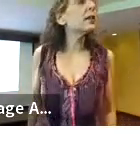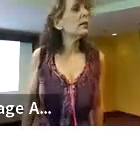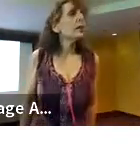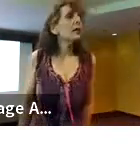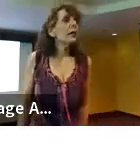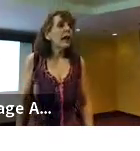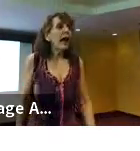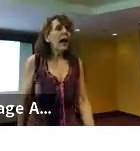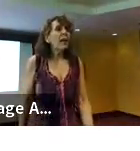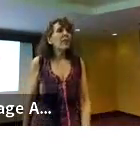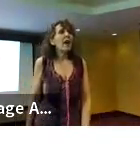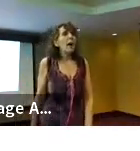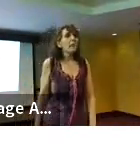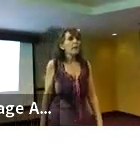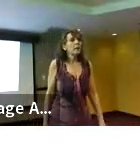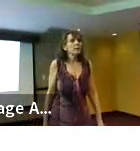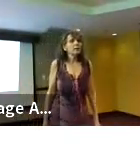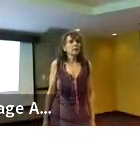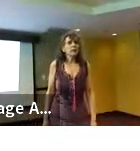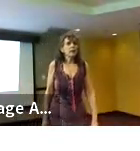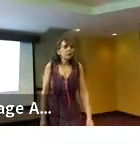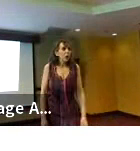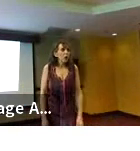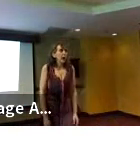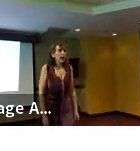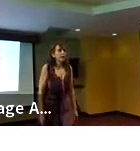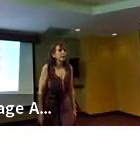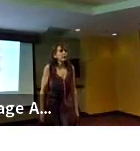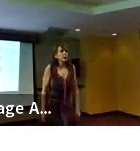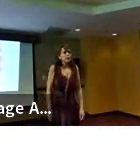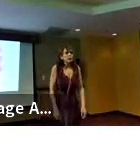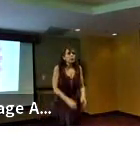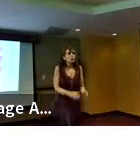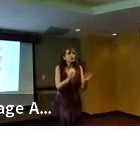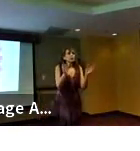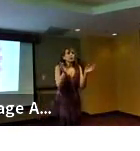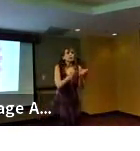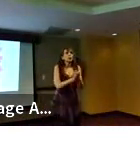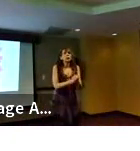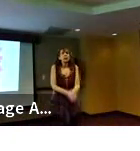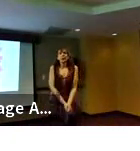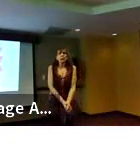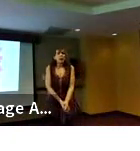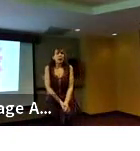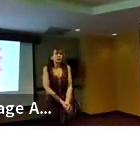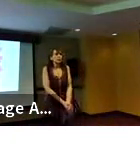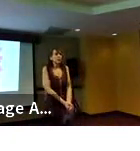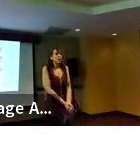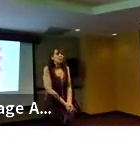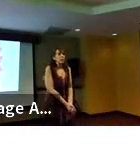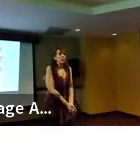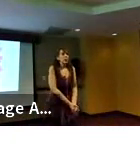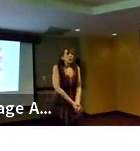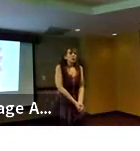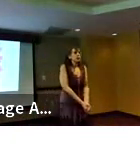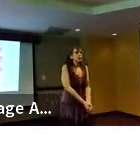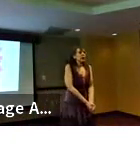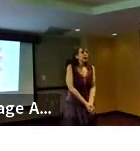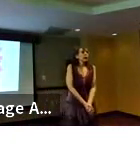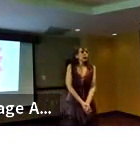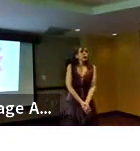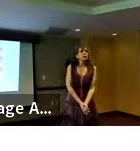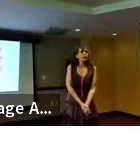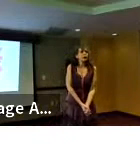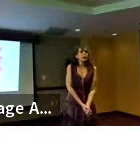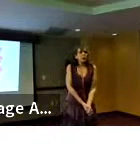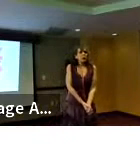It's us and them. Okay, so this is the first thing that we have to remember. When we